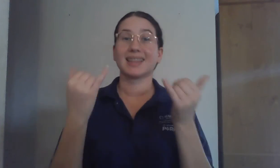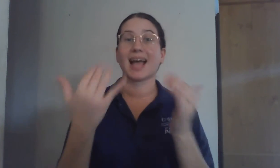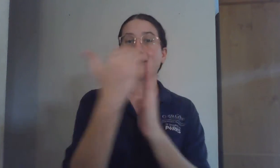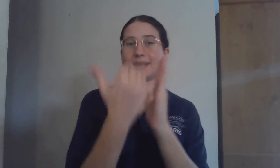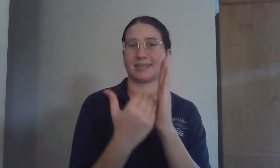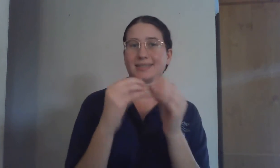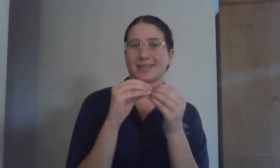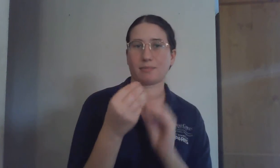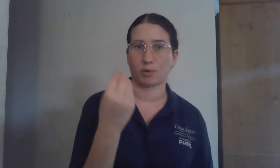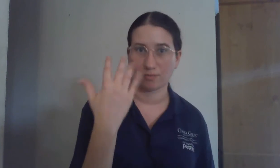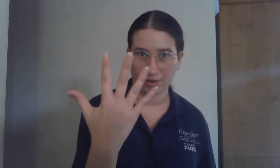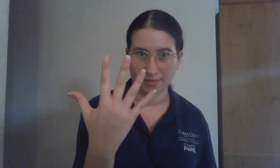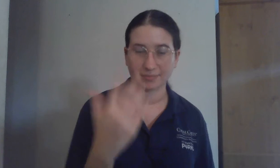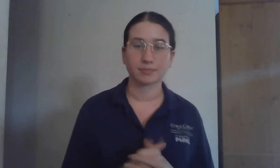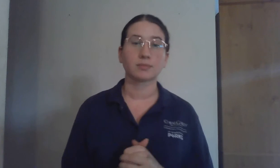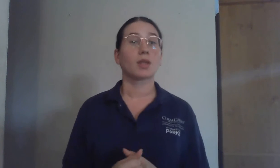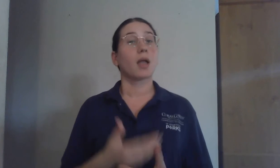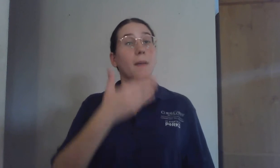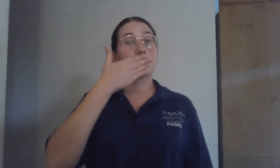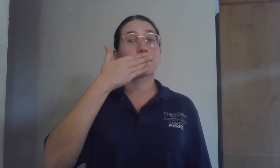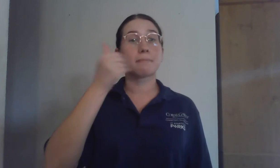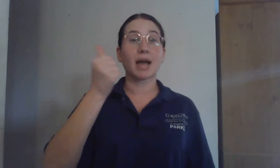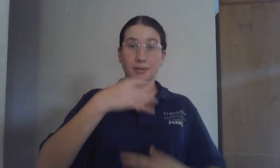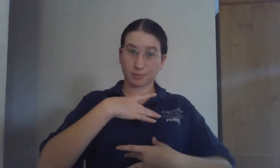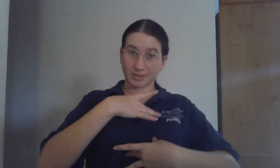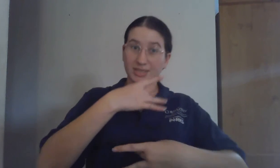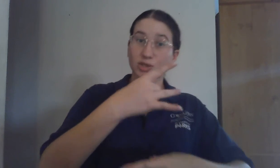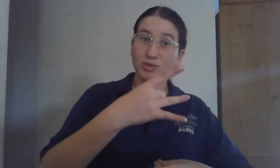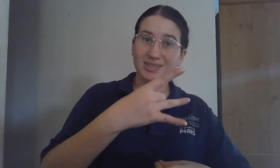It's better to be interested than interesting.